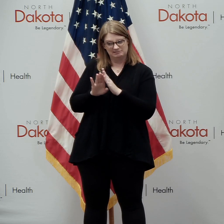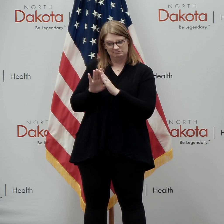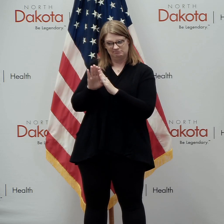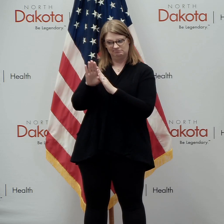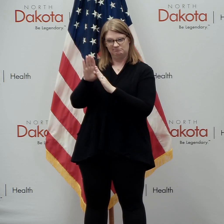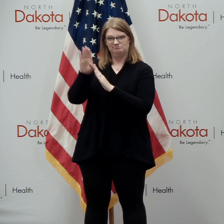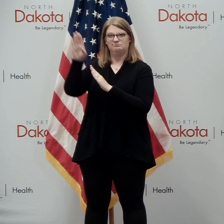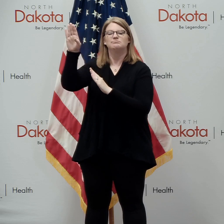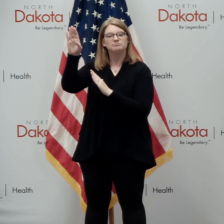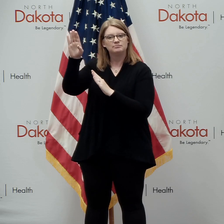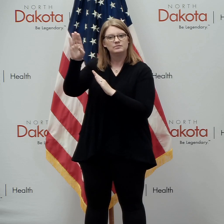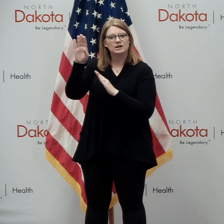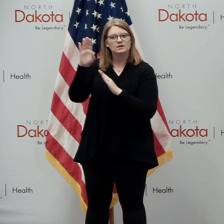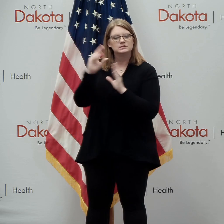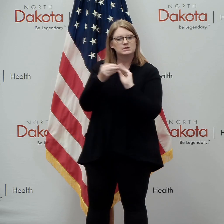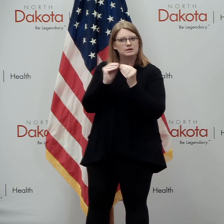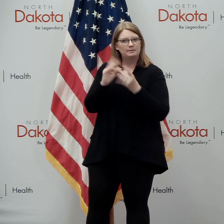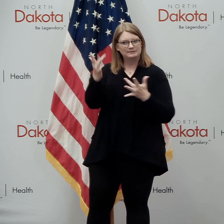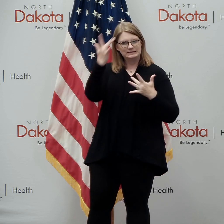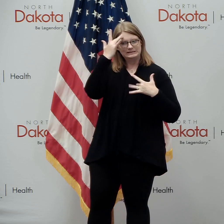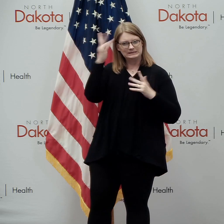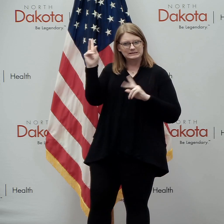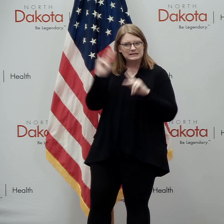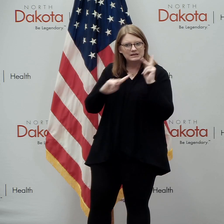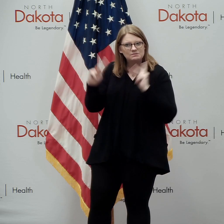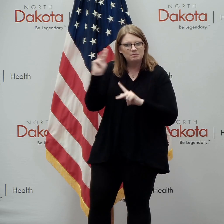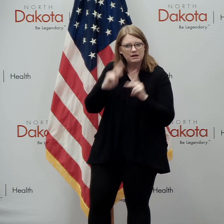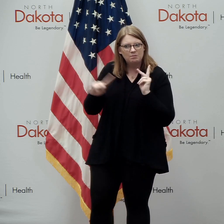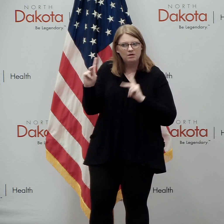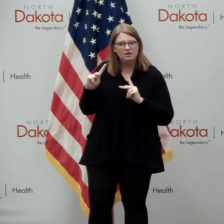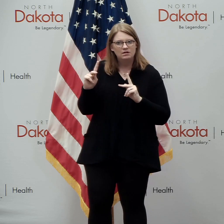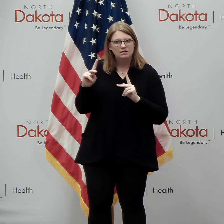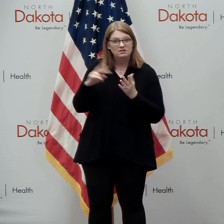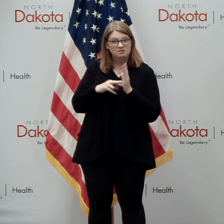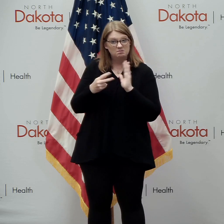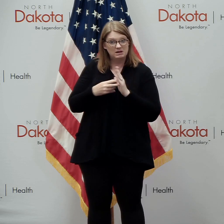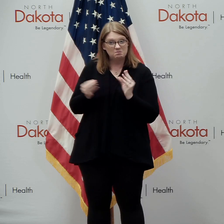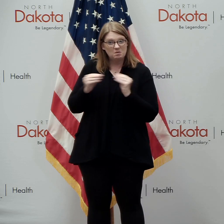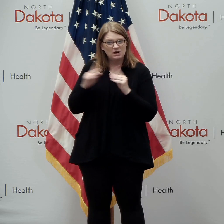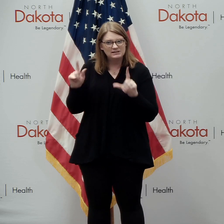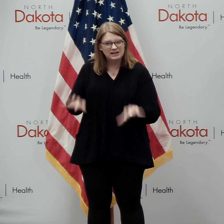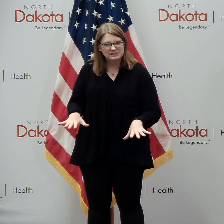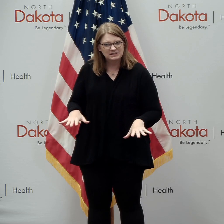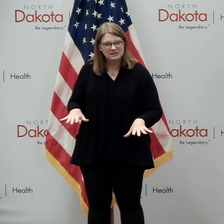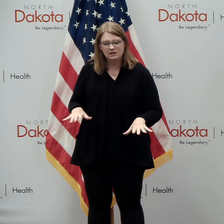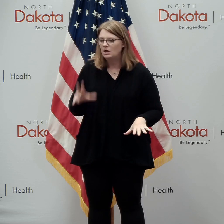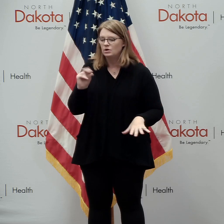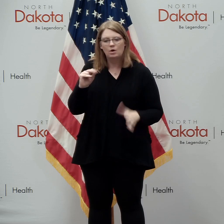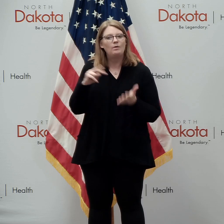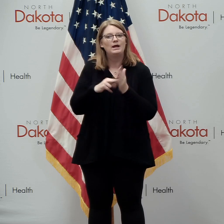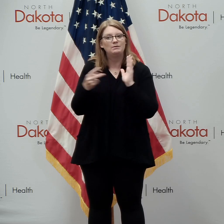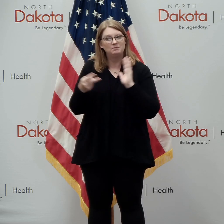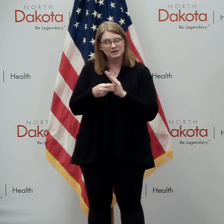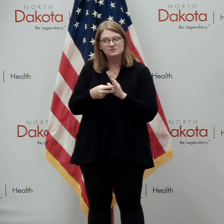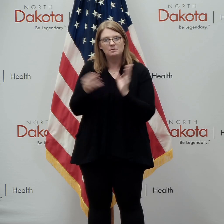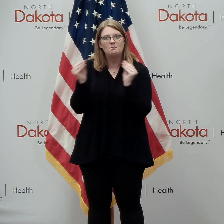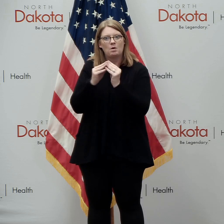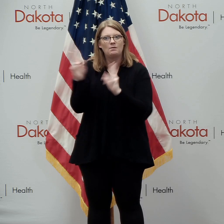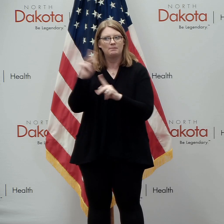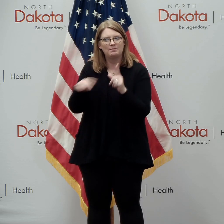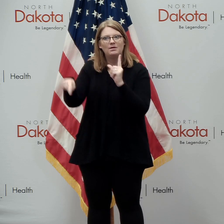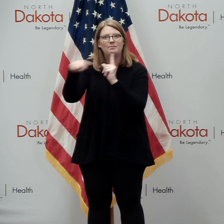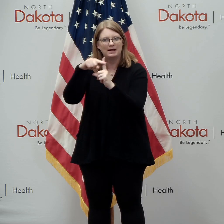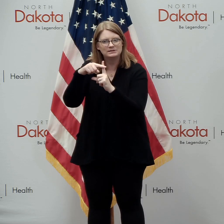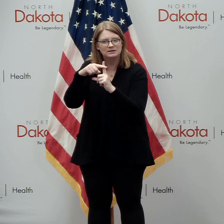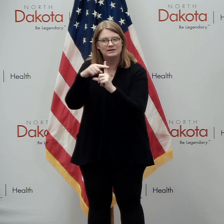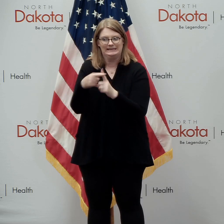these increases in actives are not due to increased testing. They're due to the increased positivity rate, which means we do have a higher